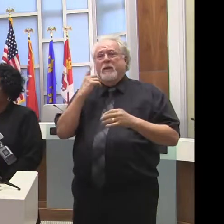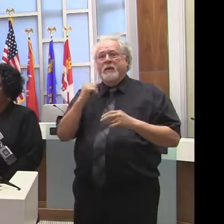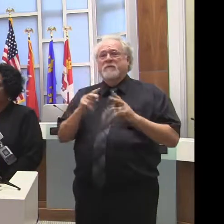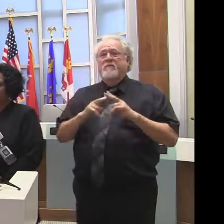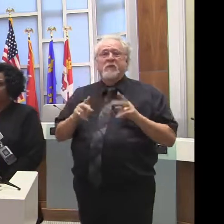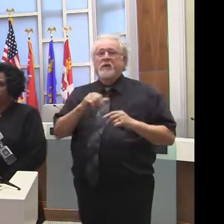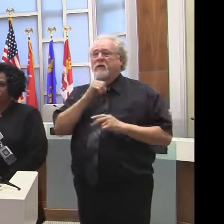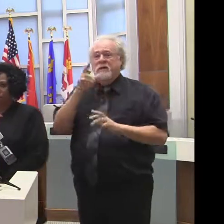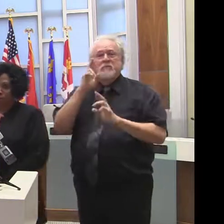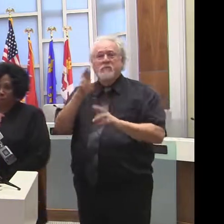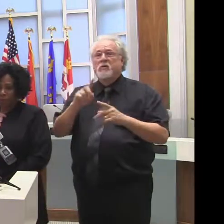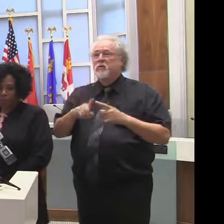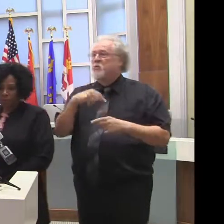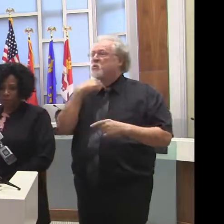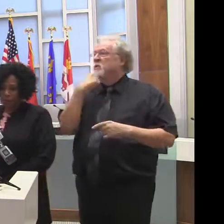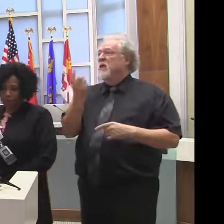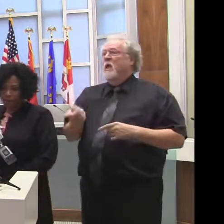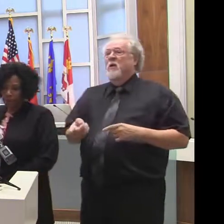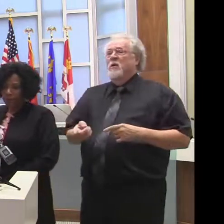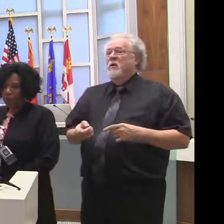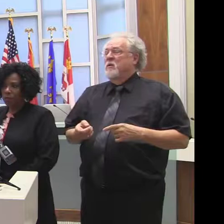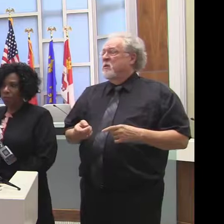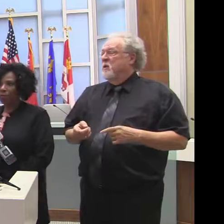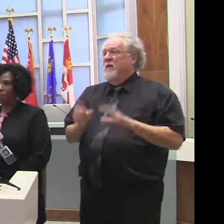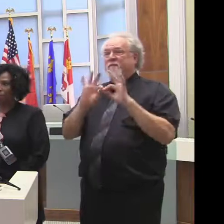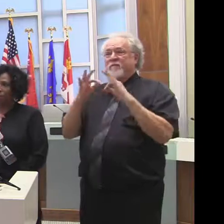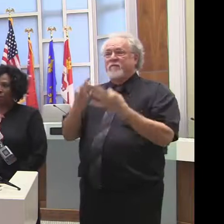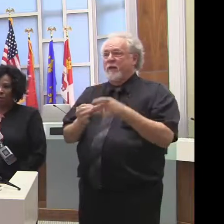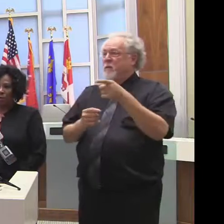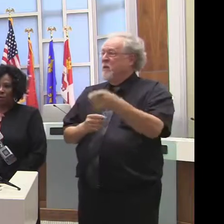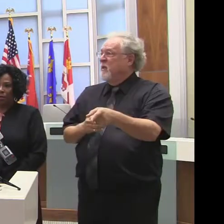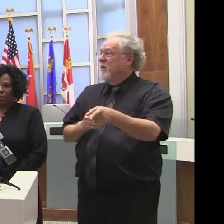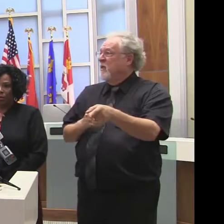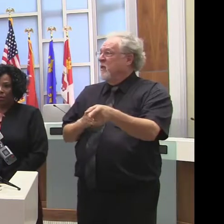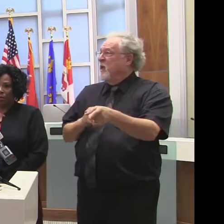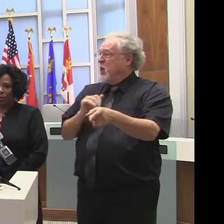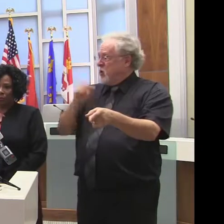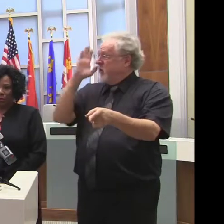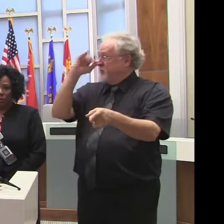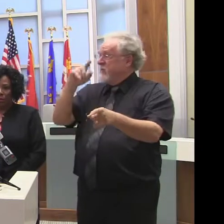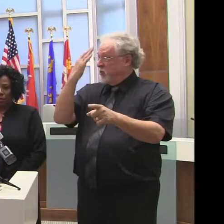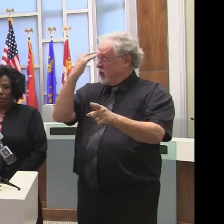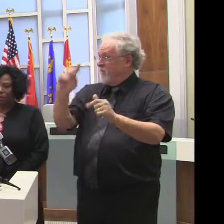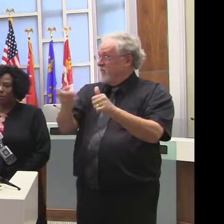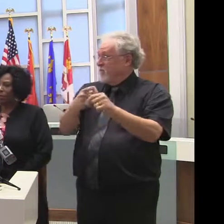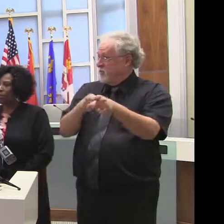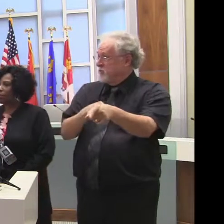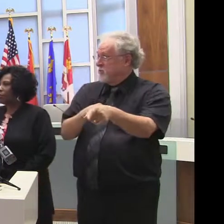very disrespectful to tell the family that they could expect to know first